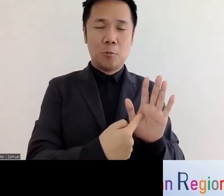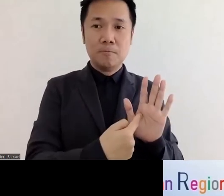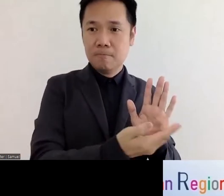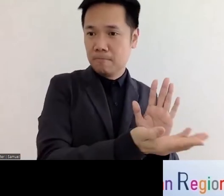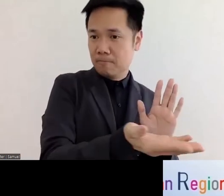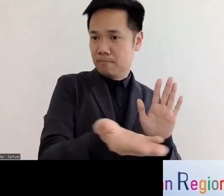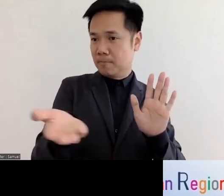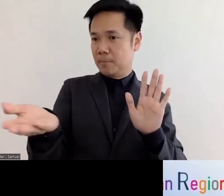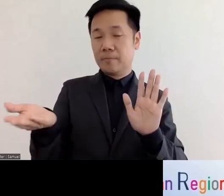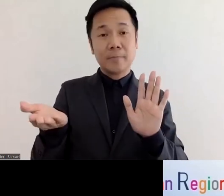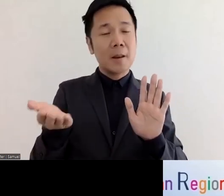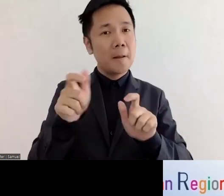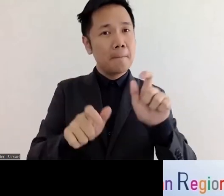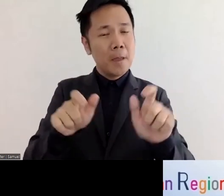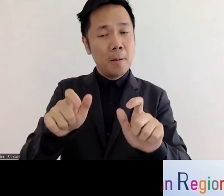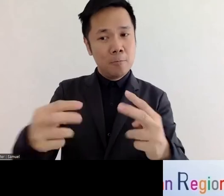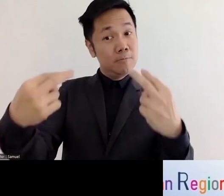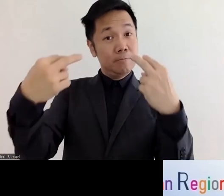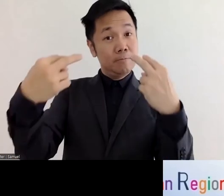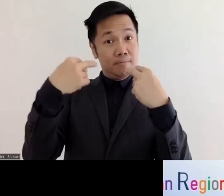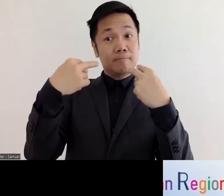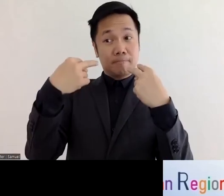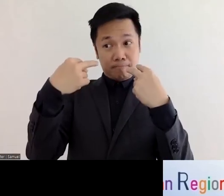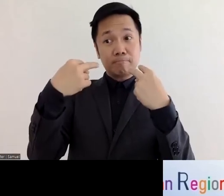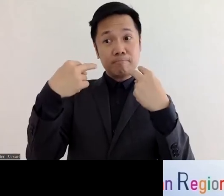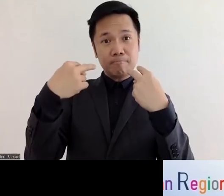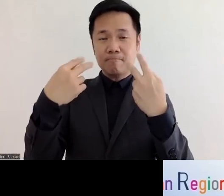example for other